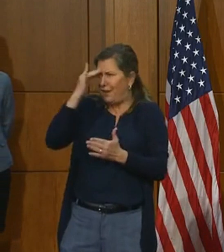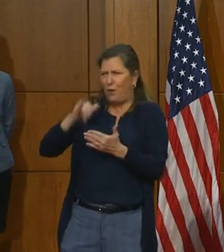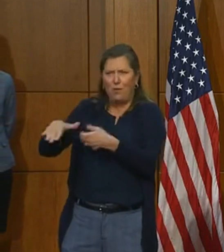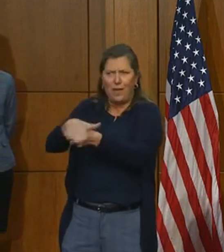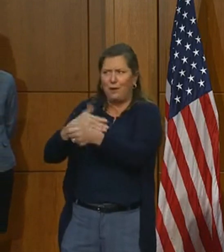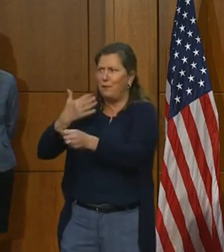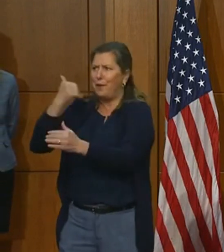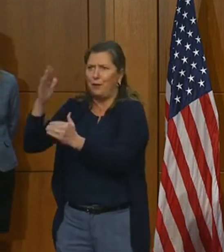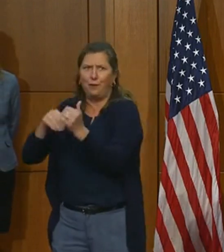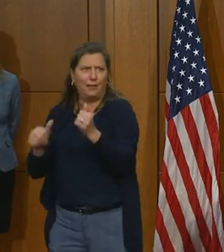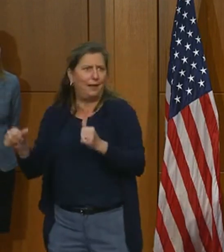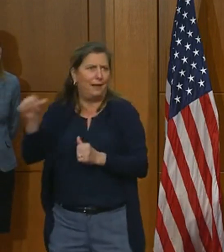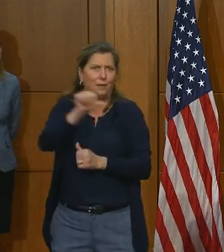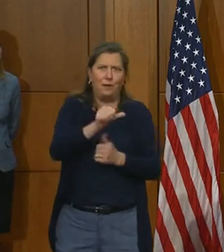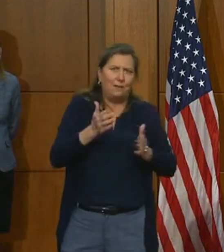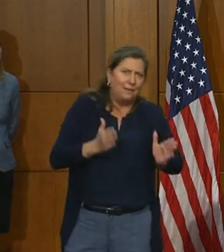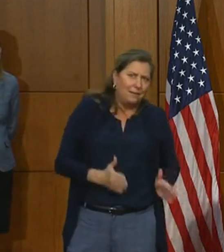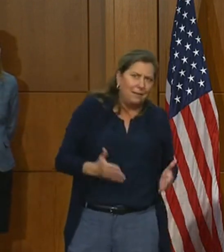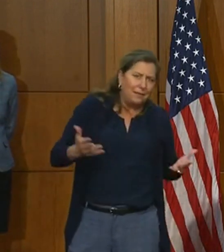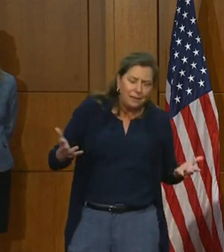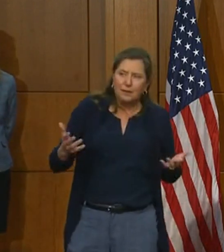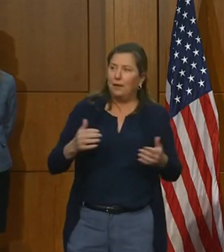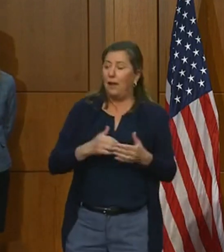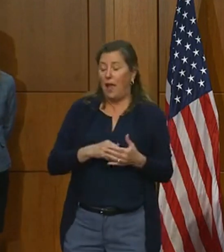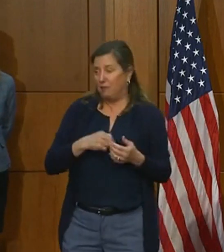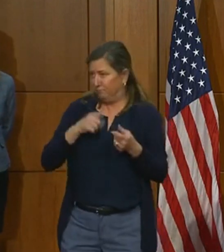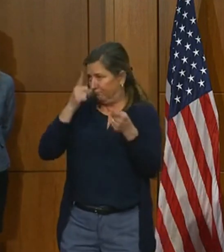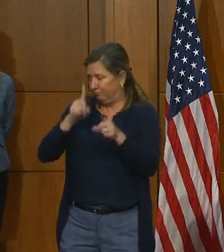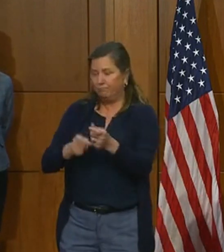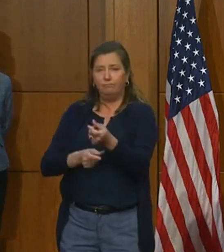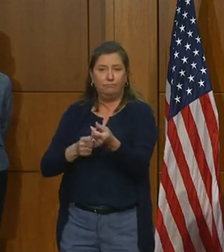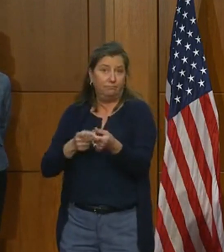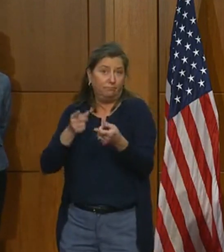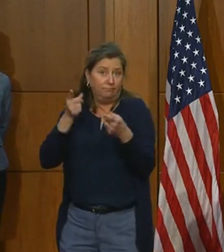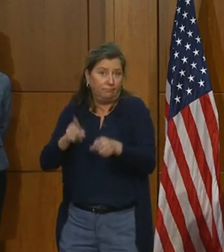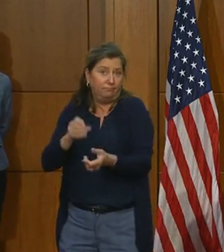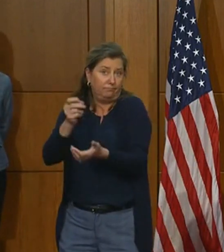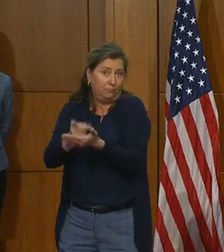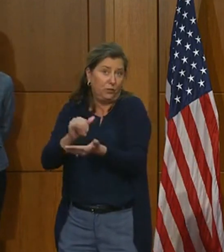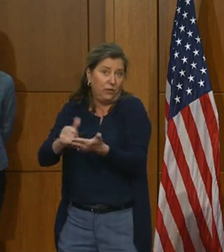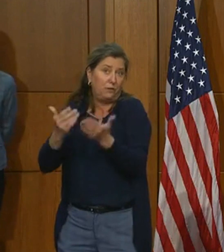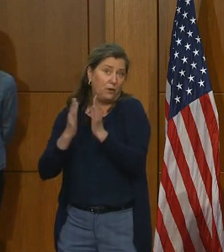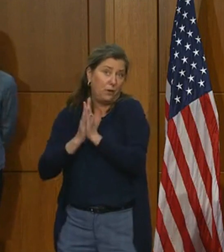certainly anybody else, and I granted their request.